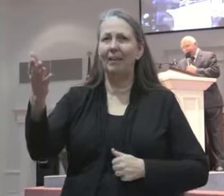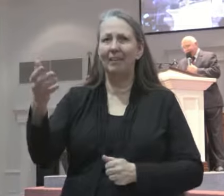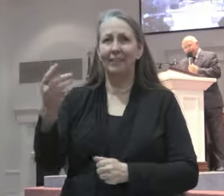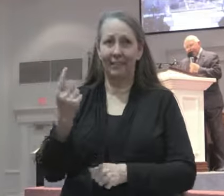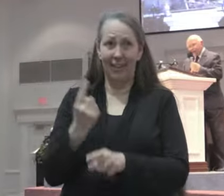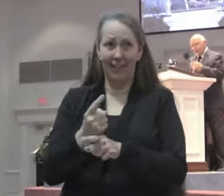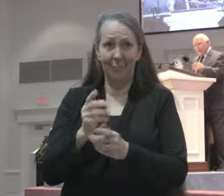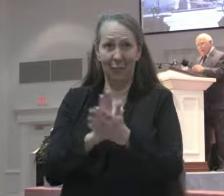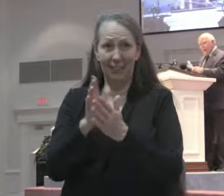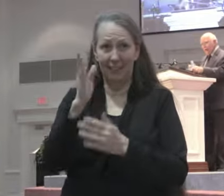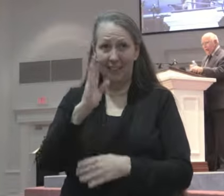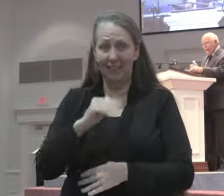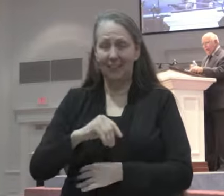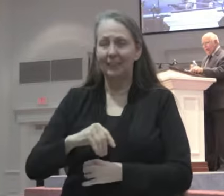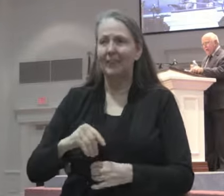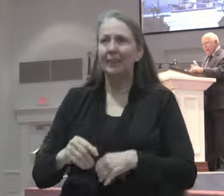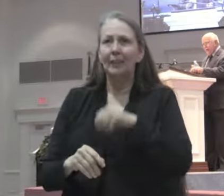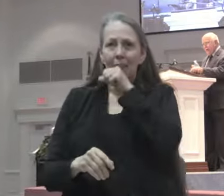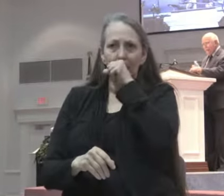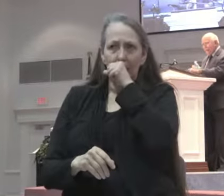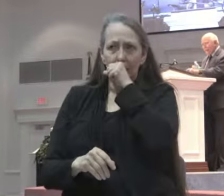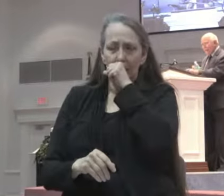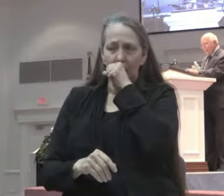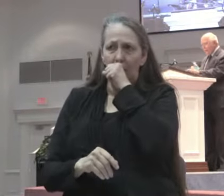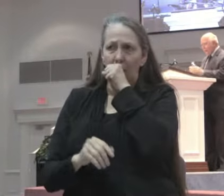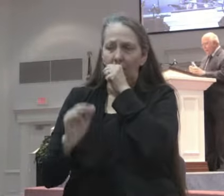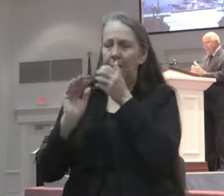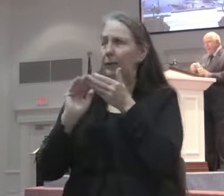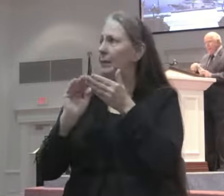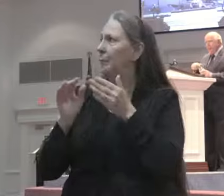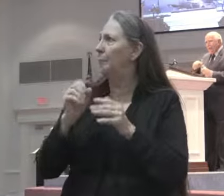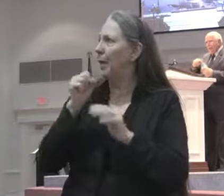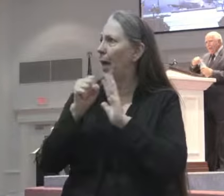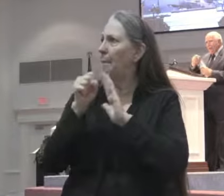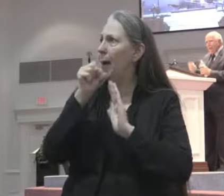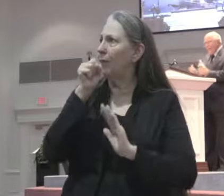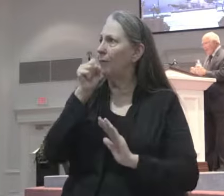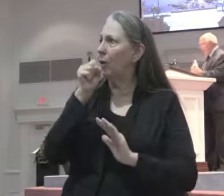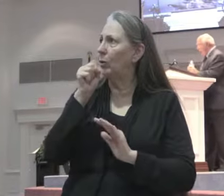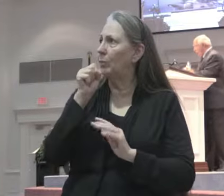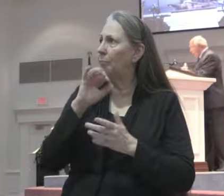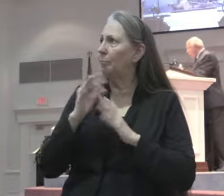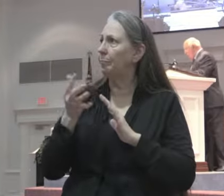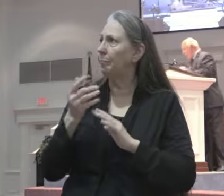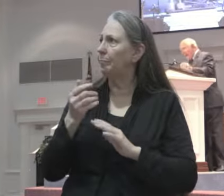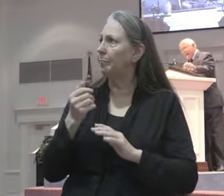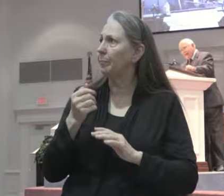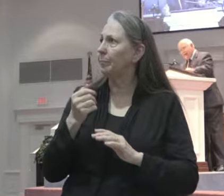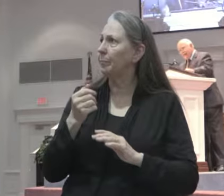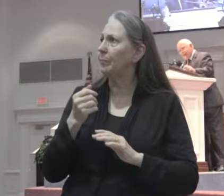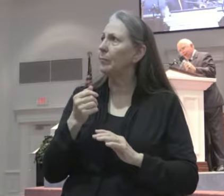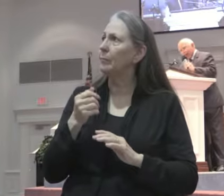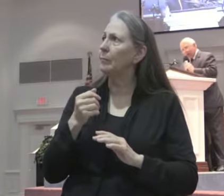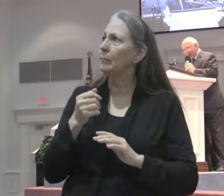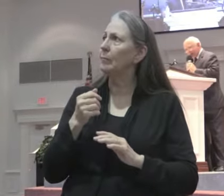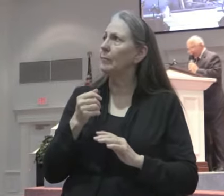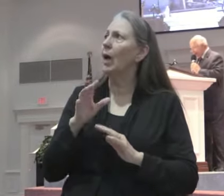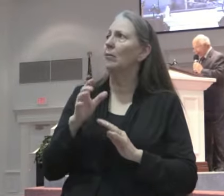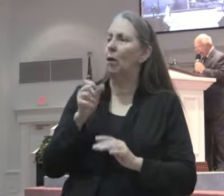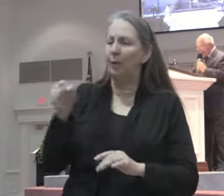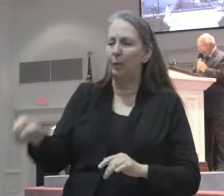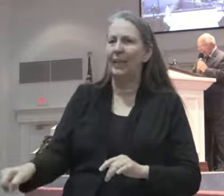Praise God. So the Lord is... Amen. Amen. And there is none like